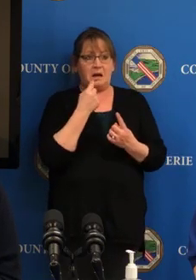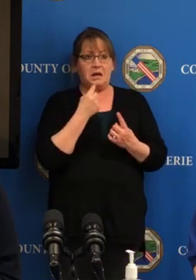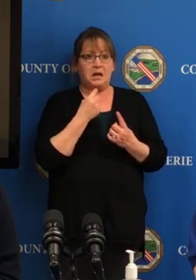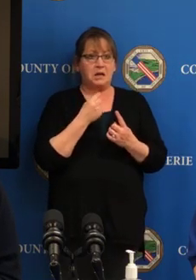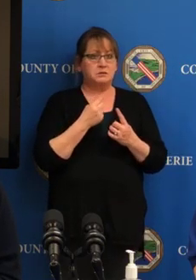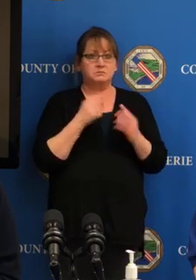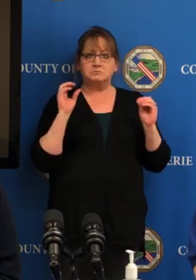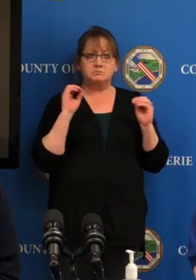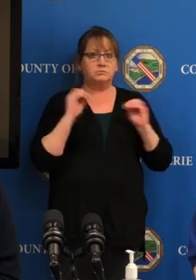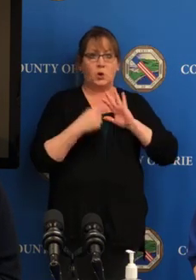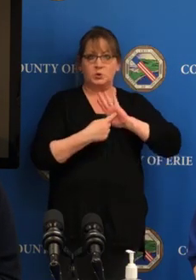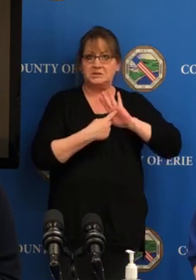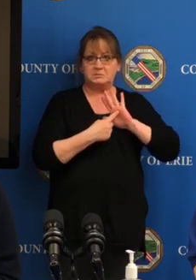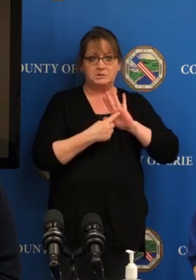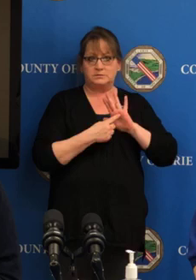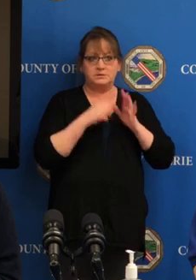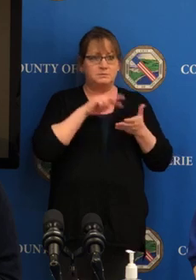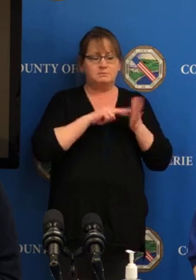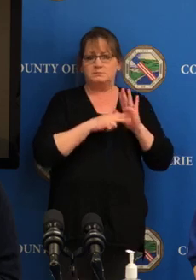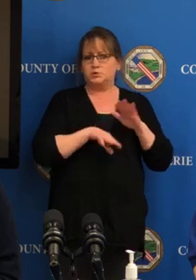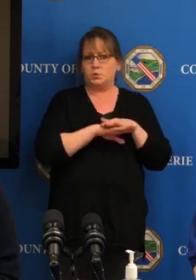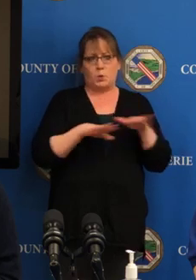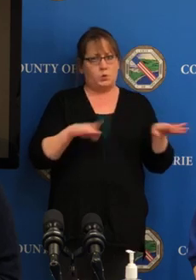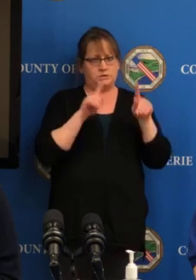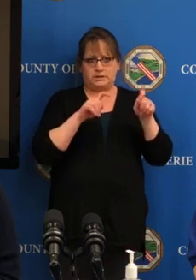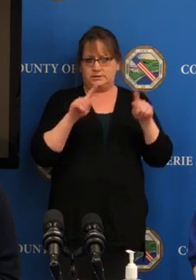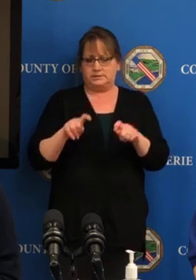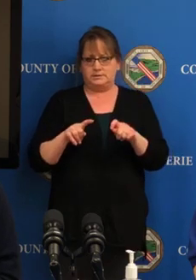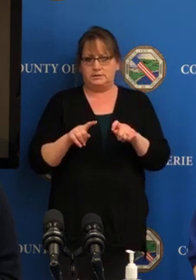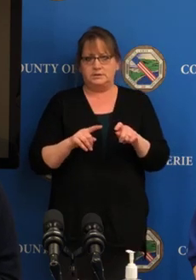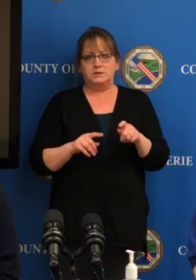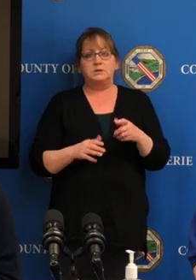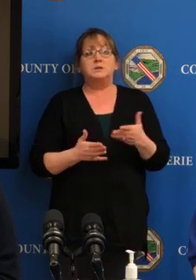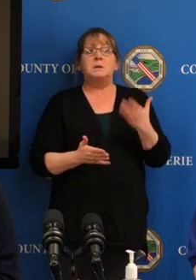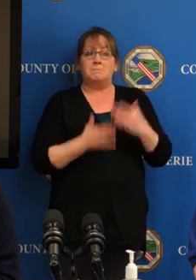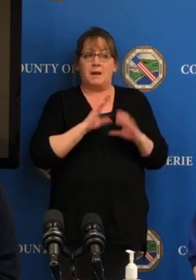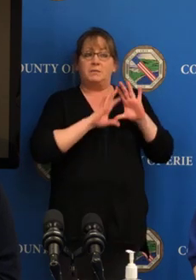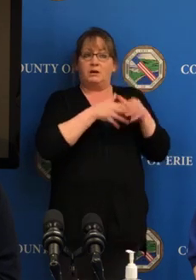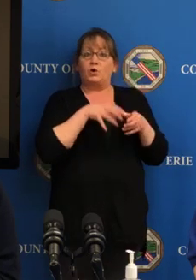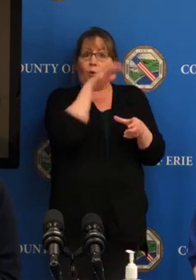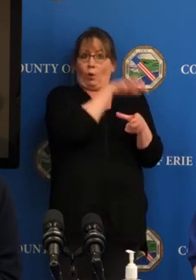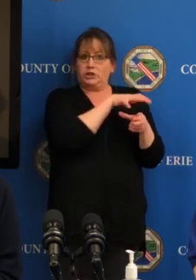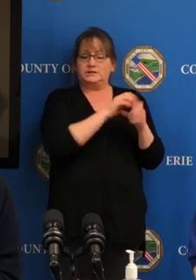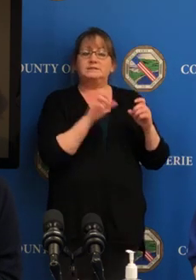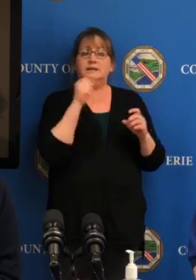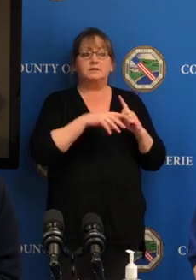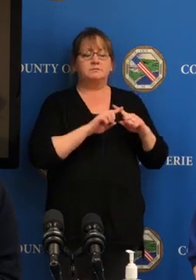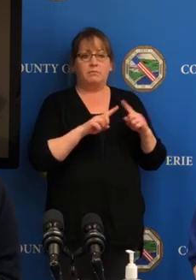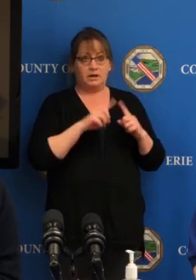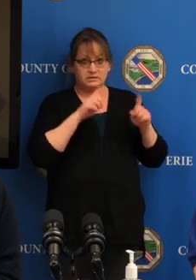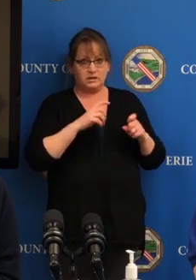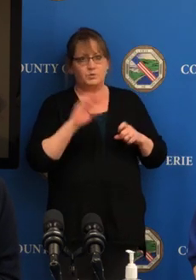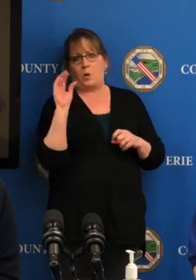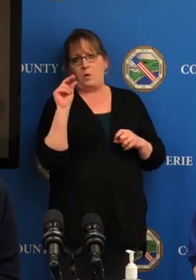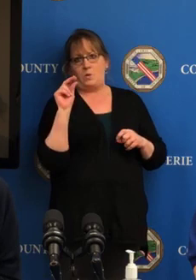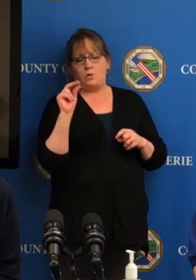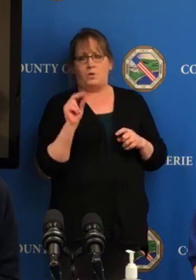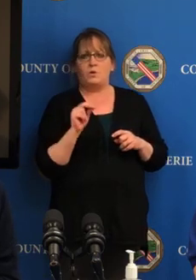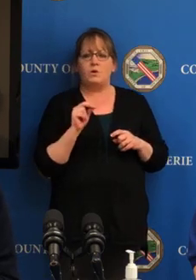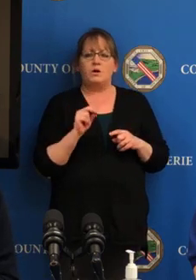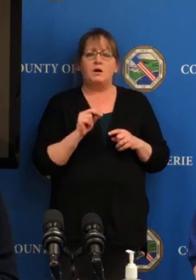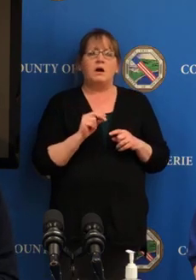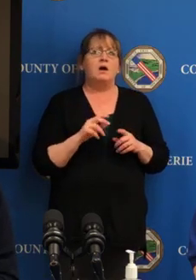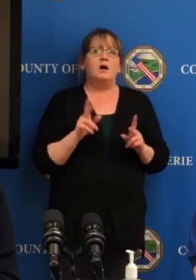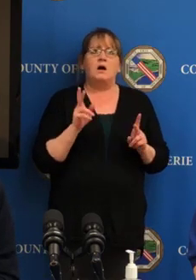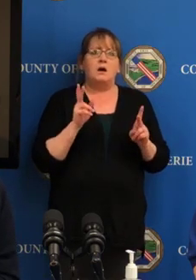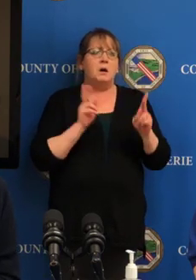case, if you're not showing any symptoms, you won't be tested. You may be in quarantine, but you won't be tested. And mildly ill persons who do not live